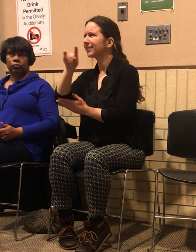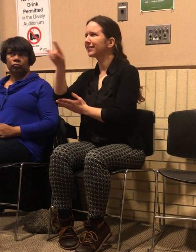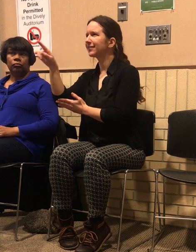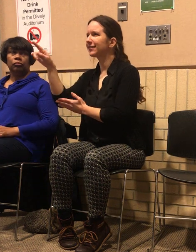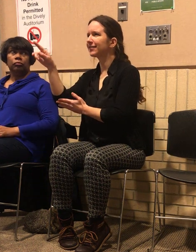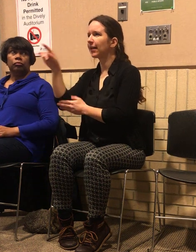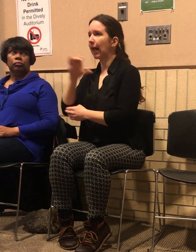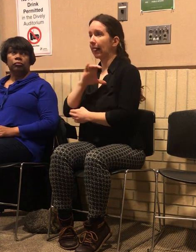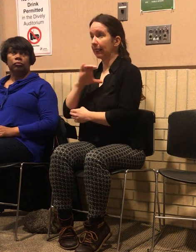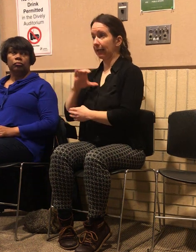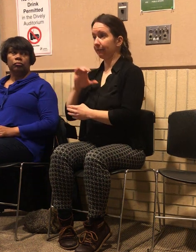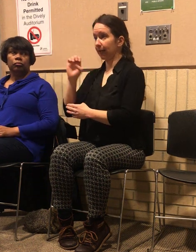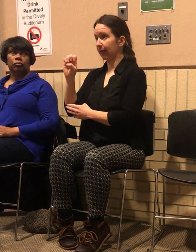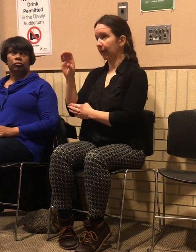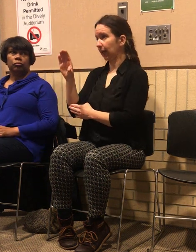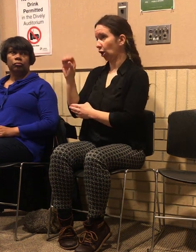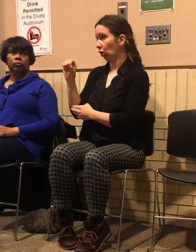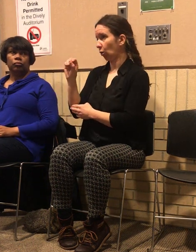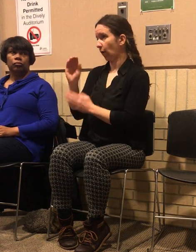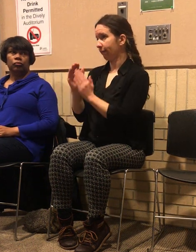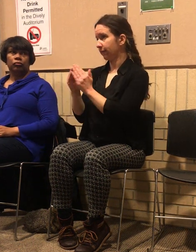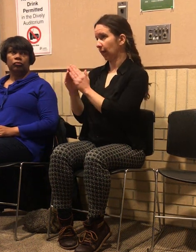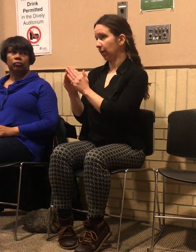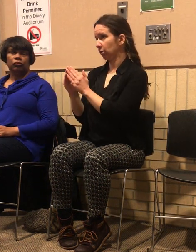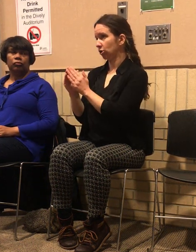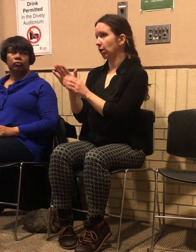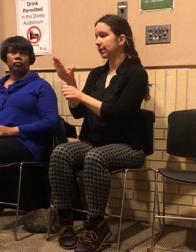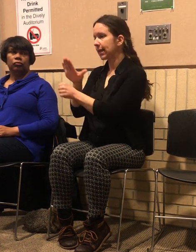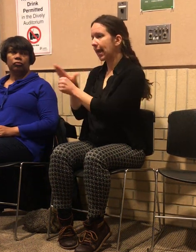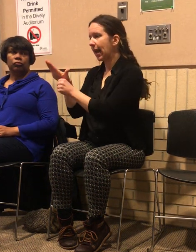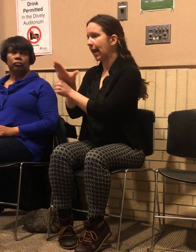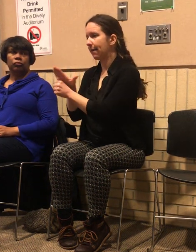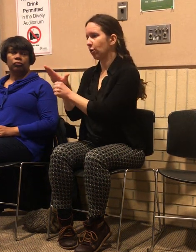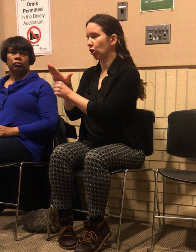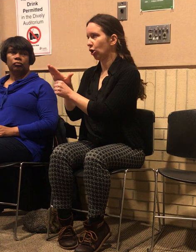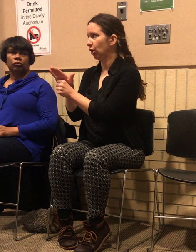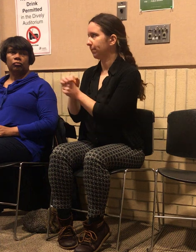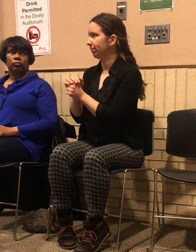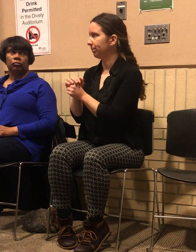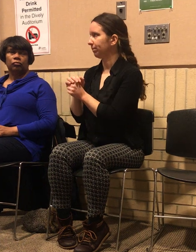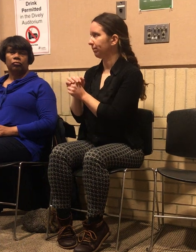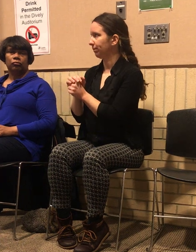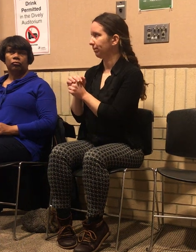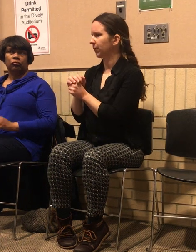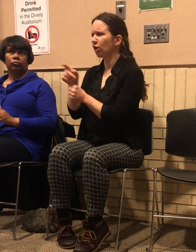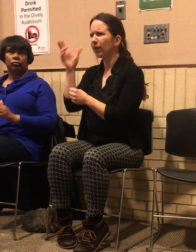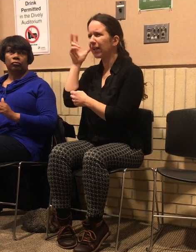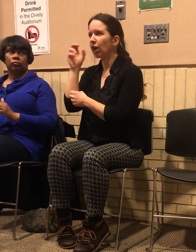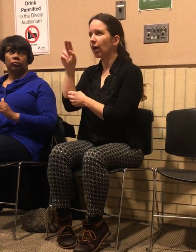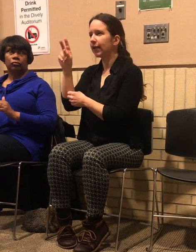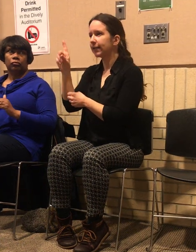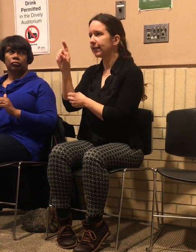So the Cleveland Eco Village is actually a neighborhood. It's a sub-neighborhood. Raise your hand if you've heard of Detroit Shoreway.